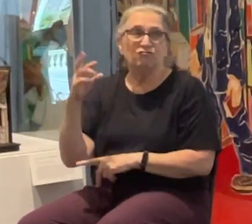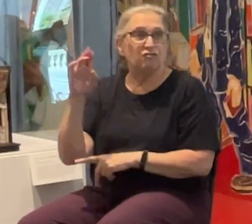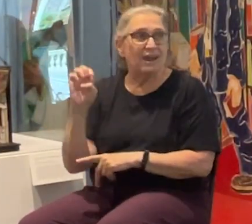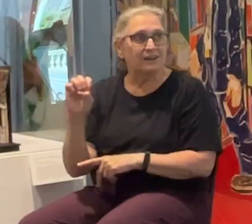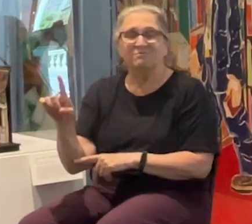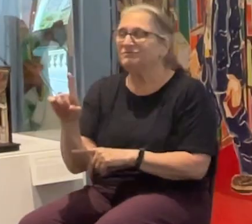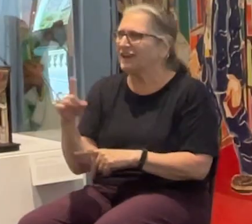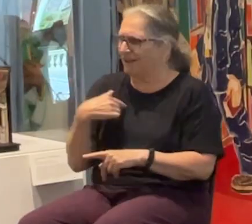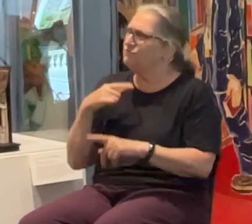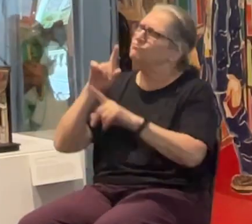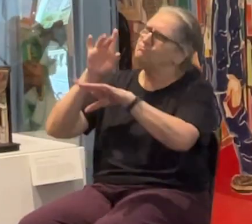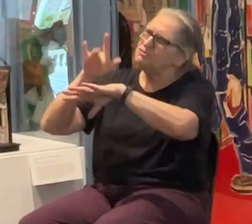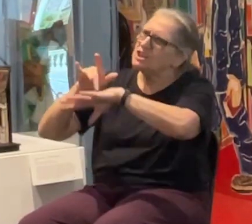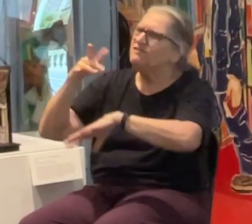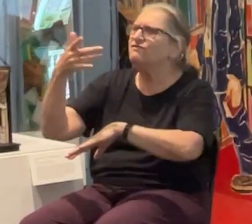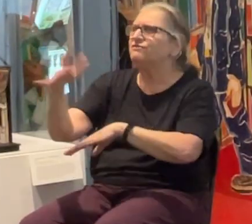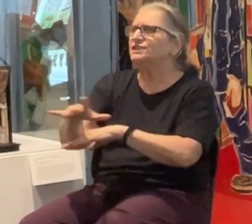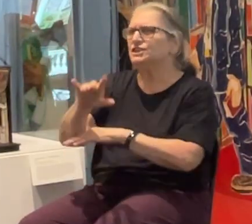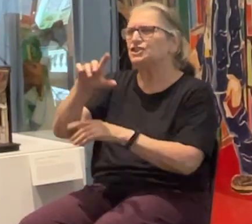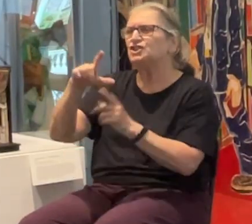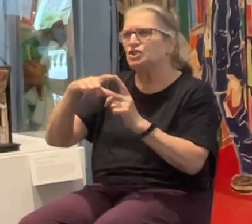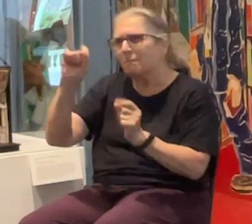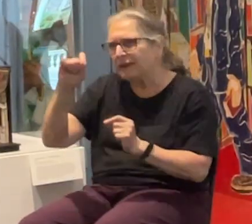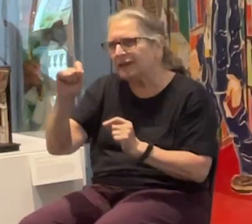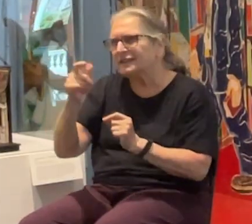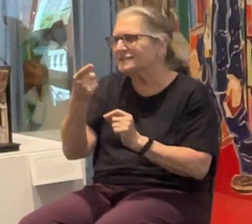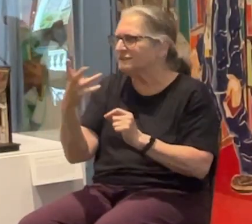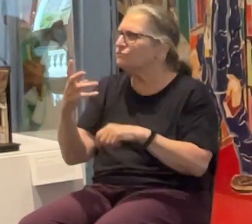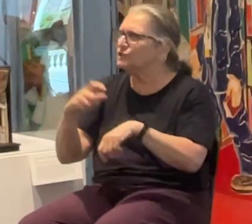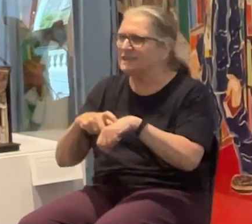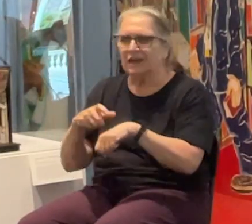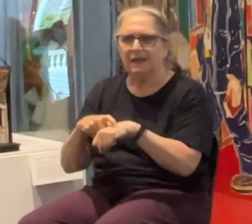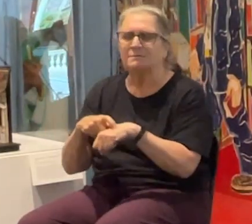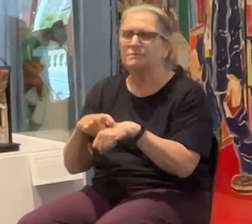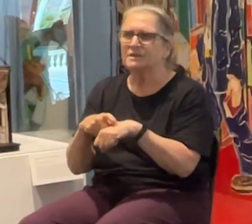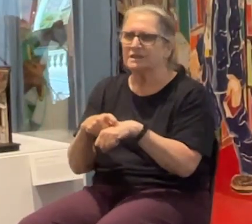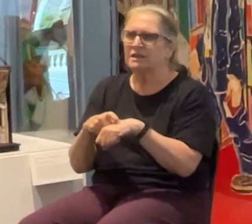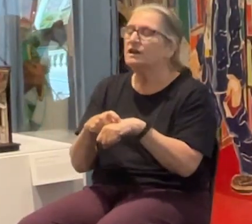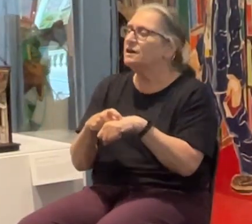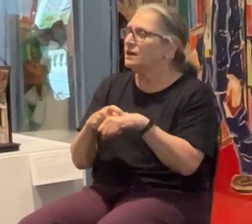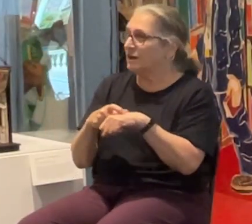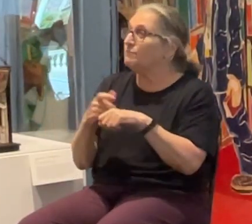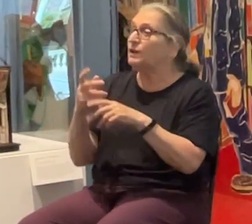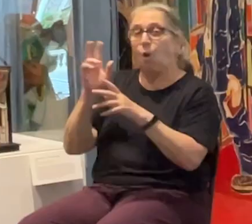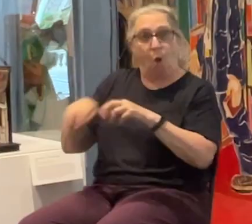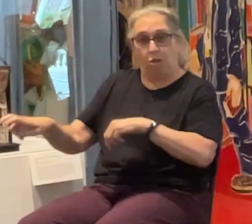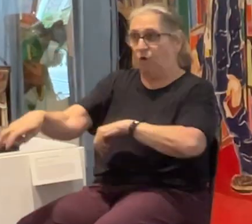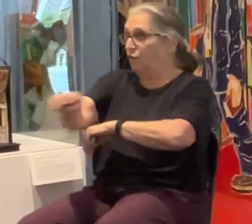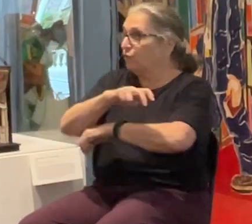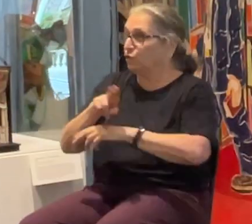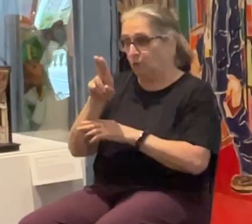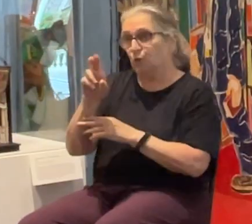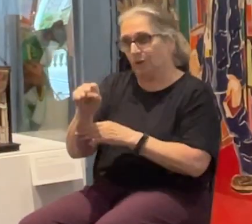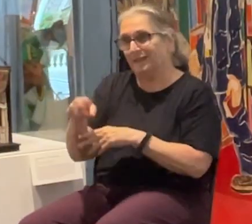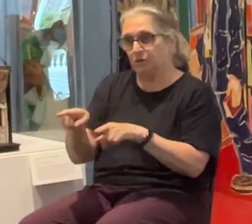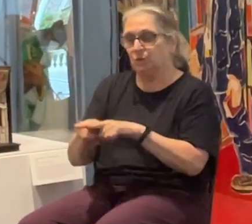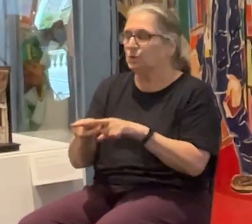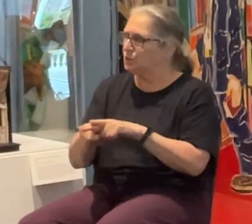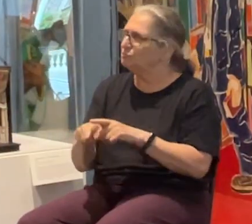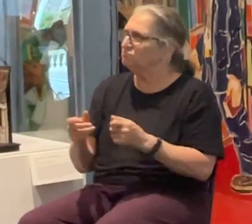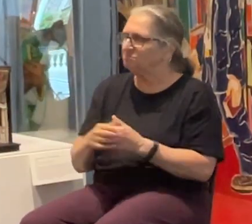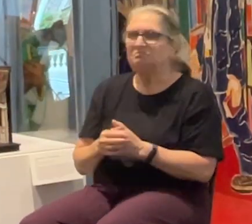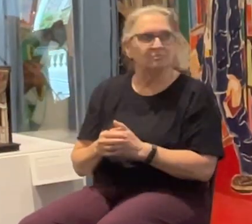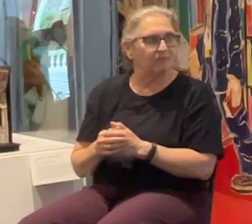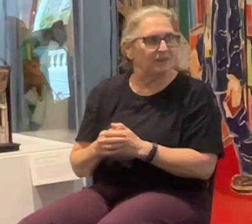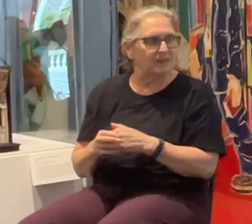a few times for doing that with Red. I've been, you know, many museums around the country here as well doing things like that.